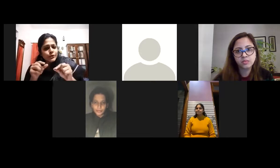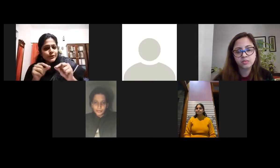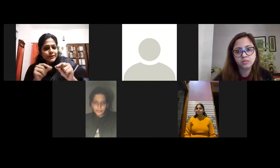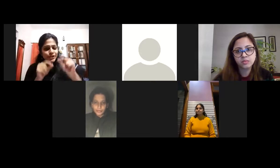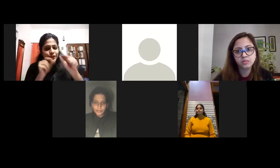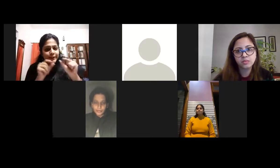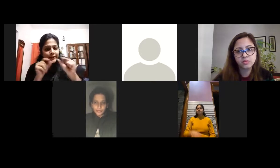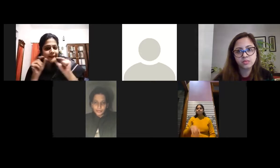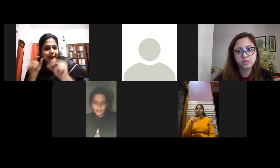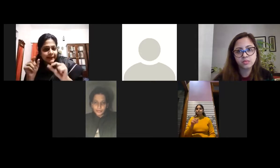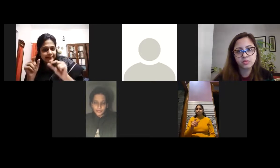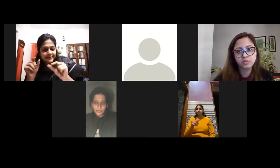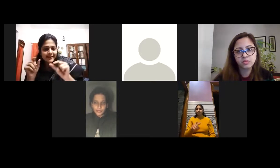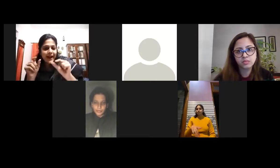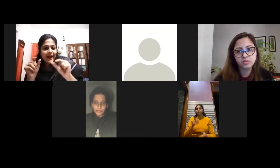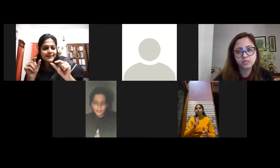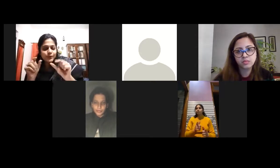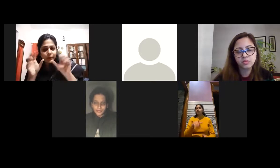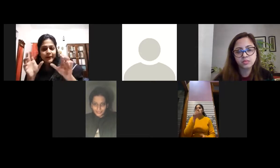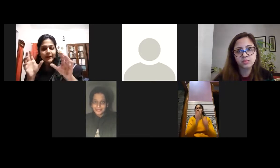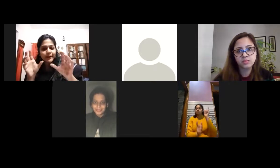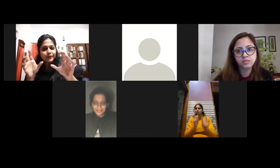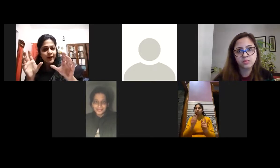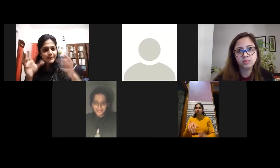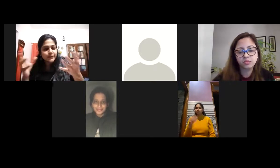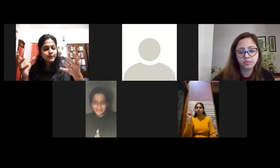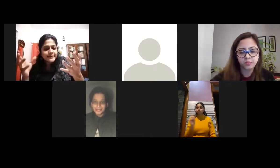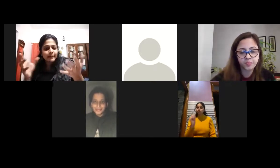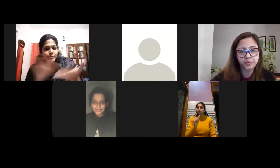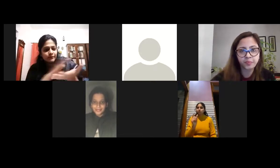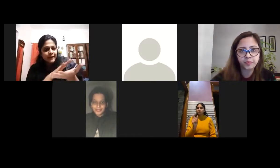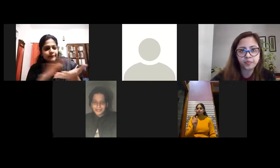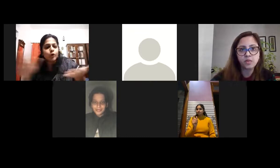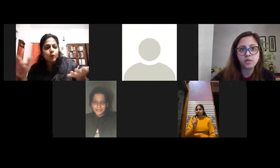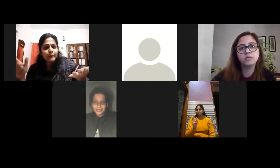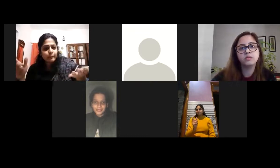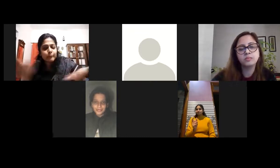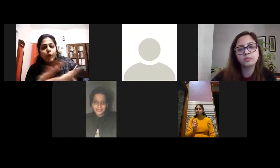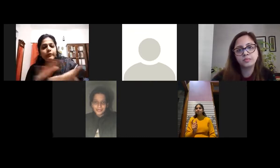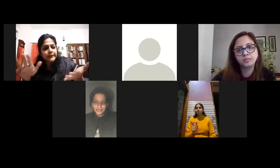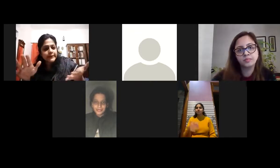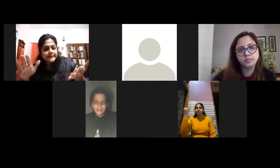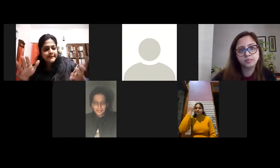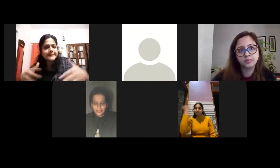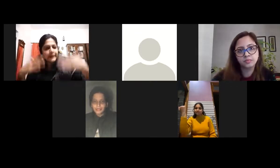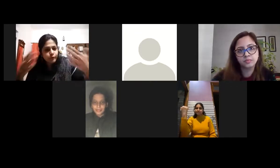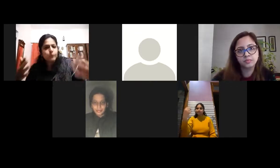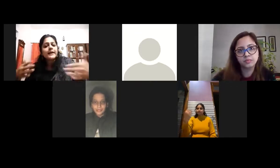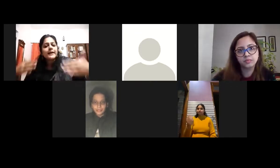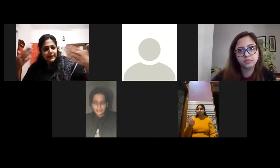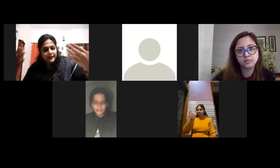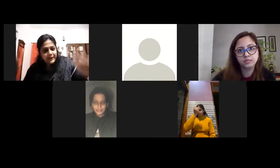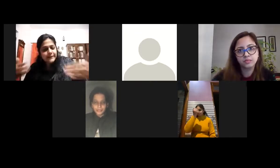Locke uses children and idiot as a particular kind of yardstick to establish the fact that we're all born with a clean state, and